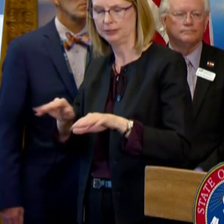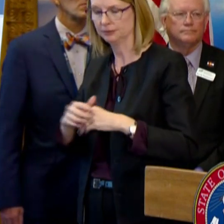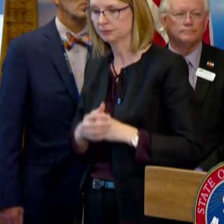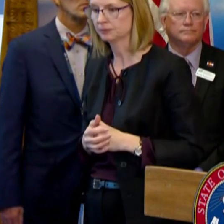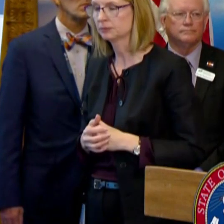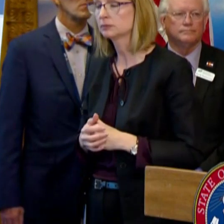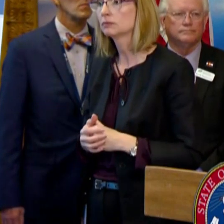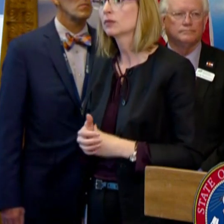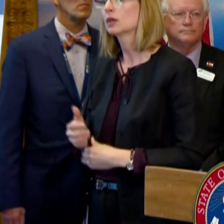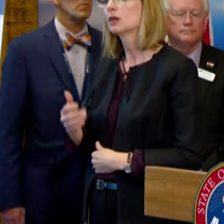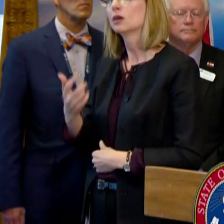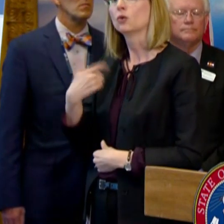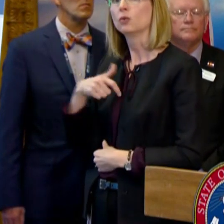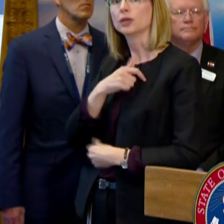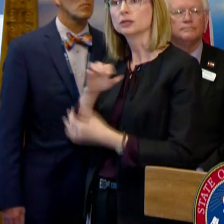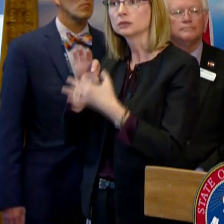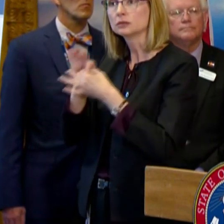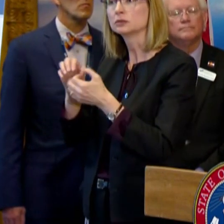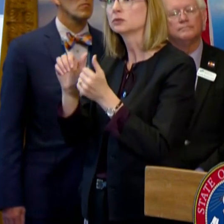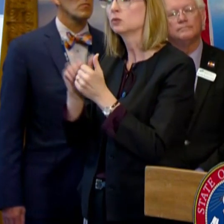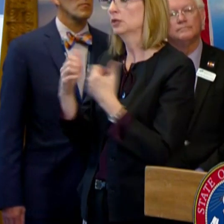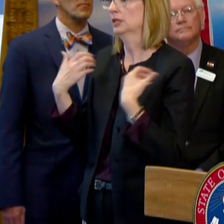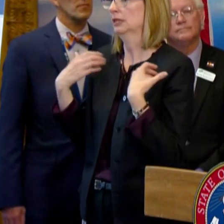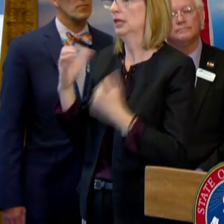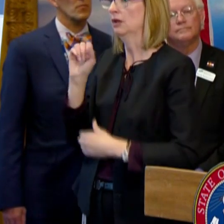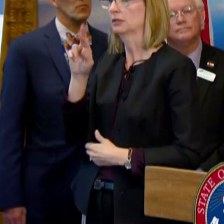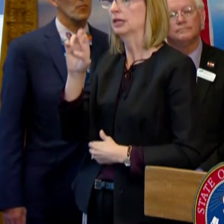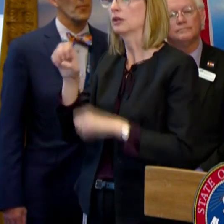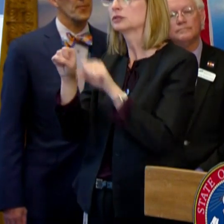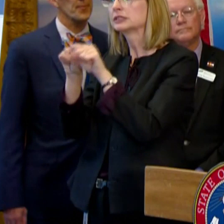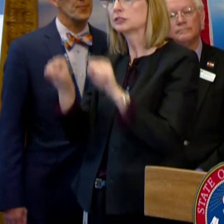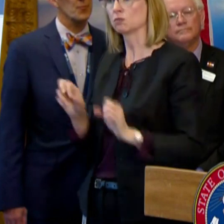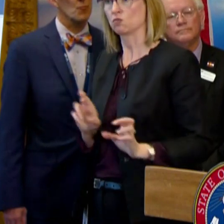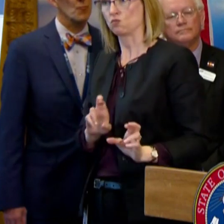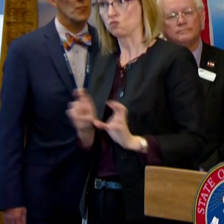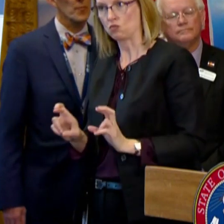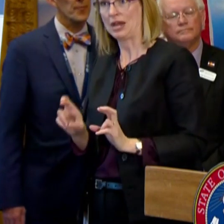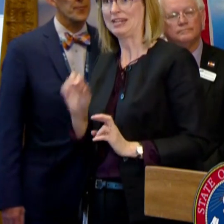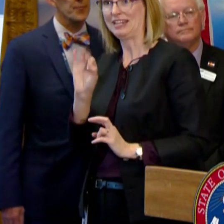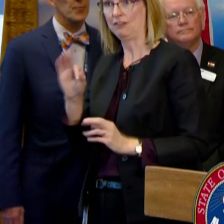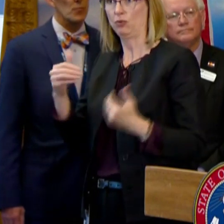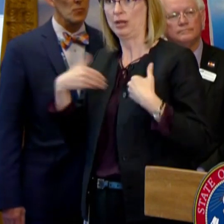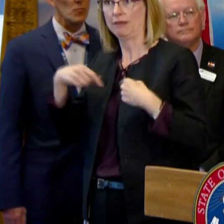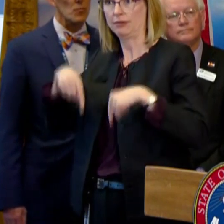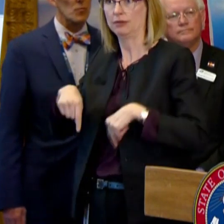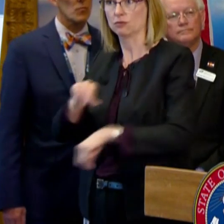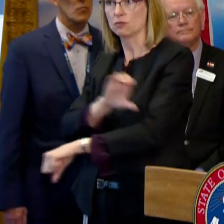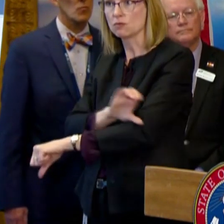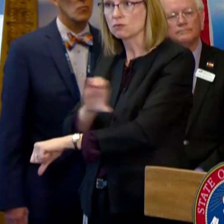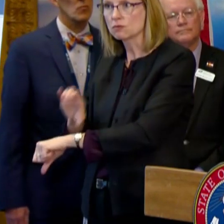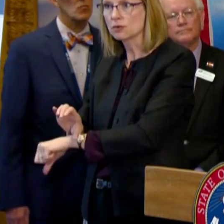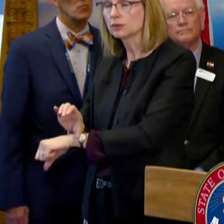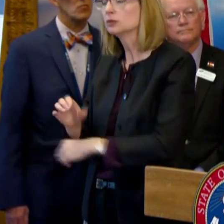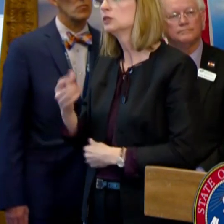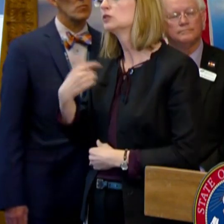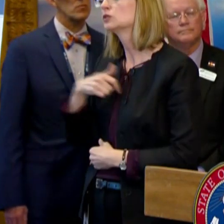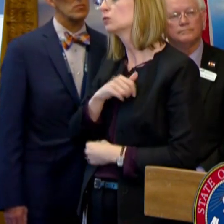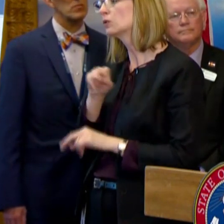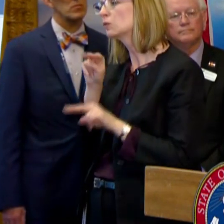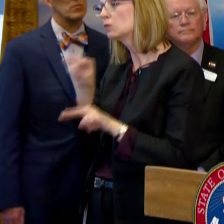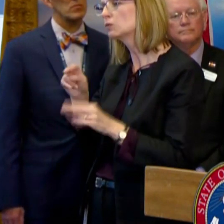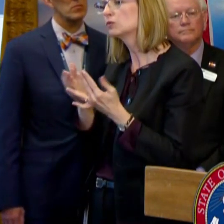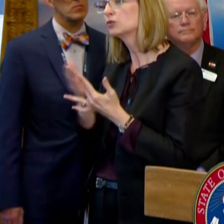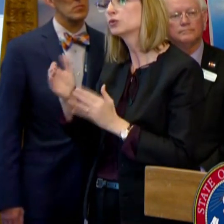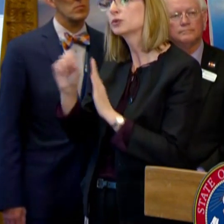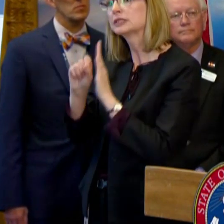with the healthcare system to prepare for cases in Colorado. And we are actively monitoring the situation through our own state laboratory, which